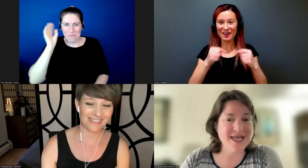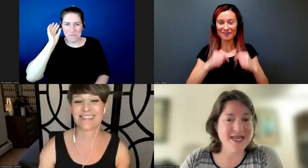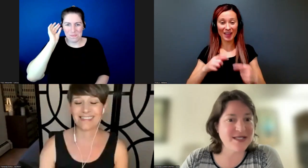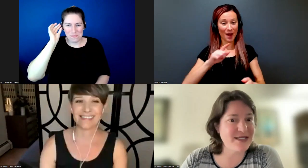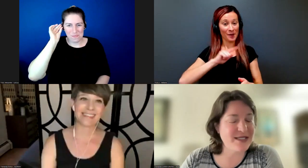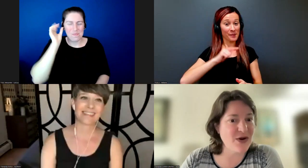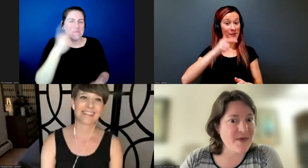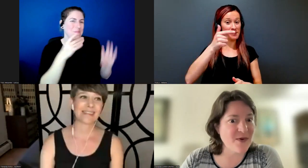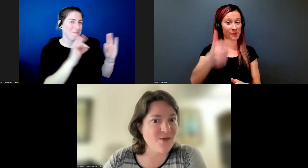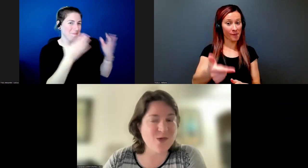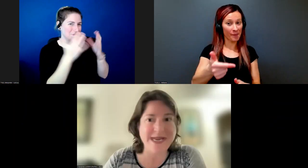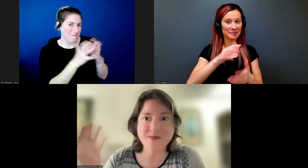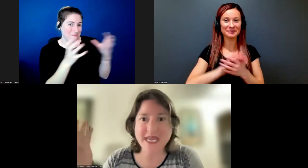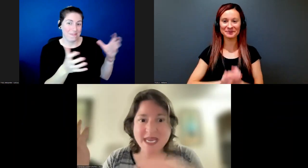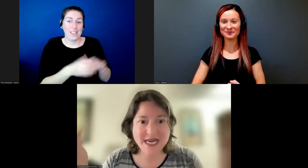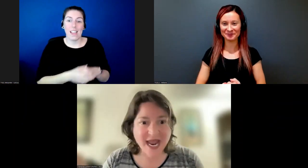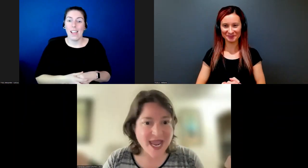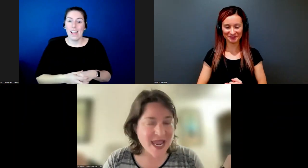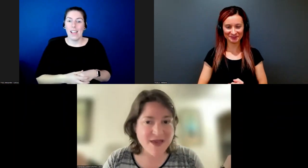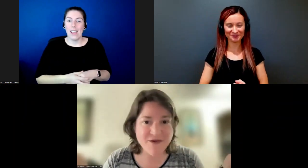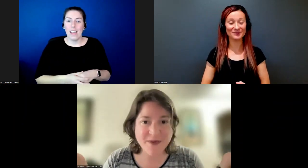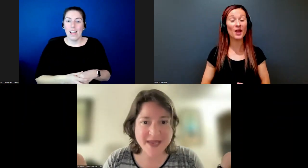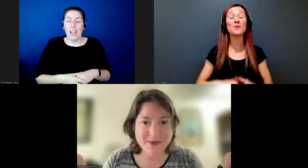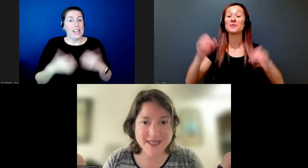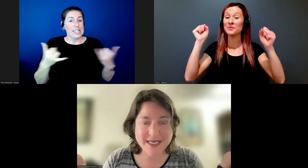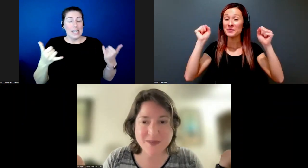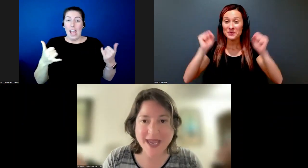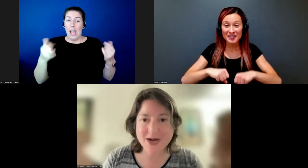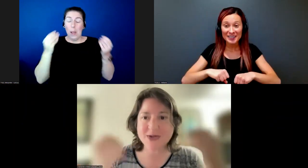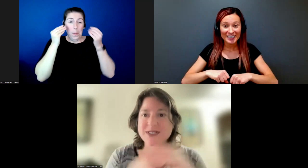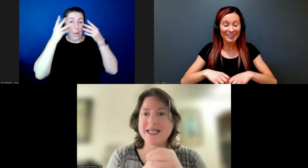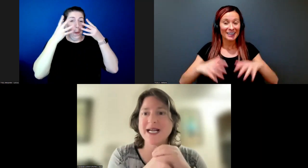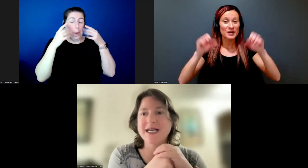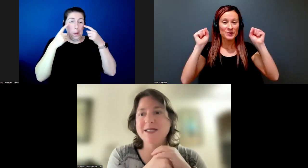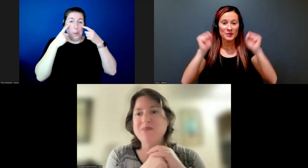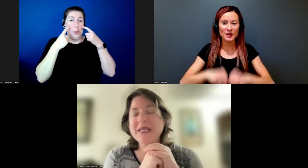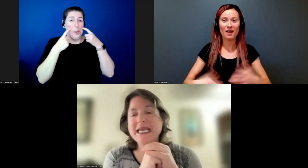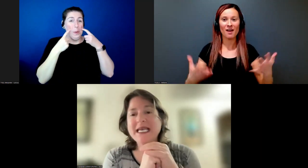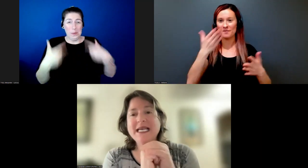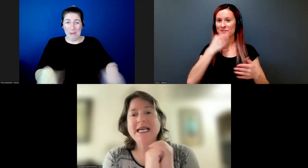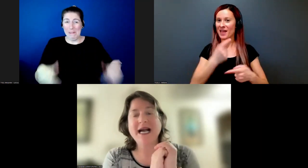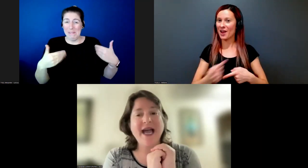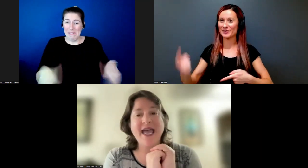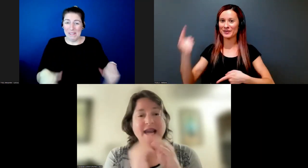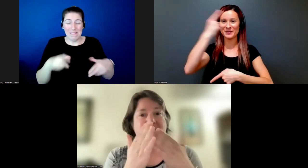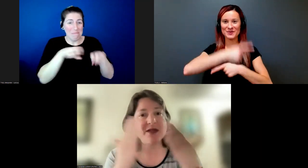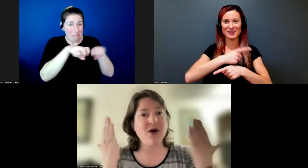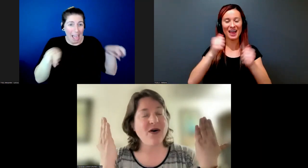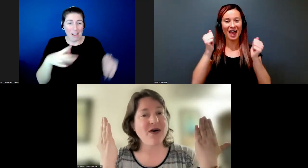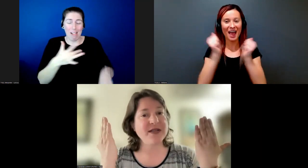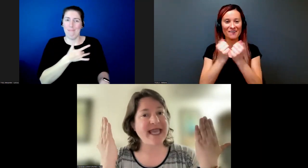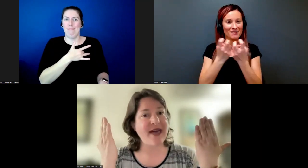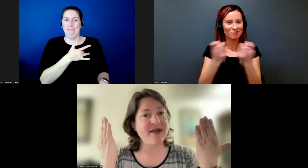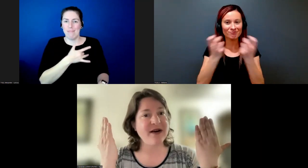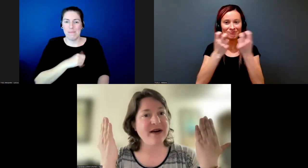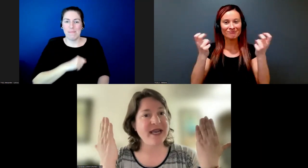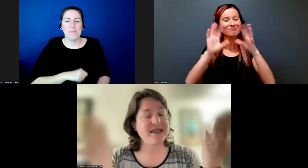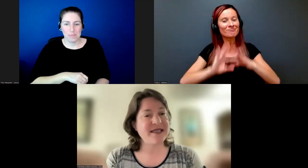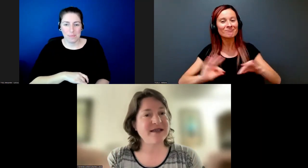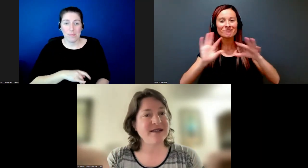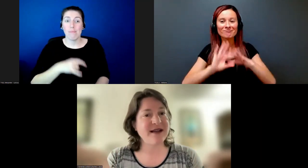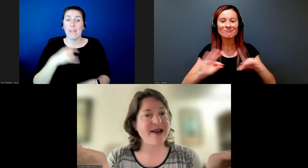you. It is a super weepy day for me with these panels. And I was all